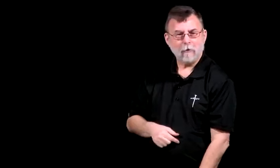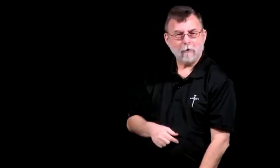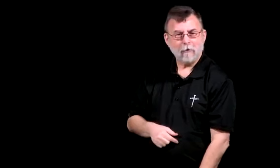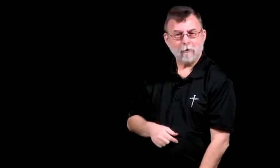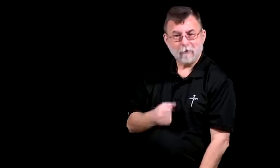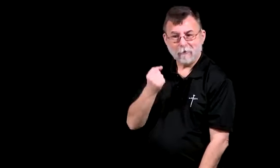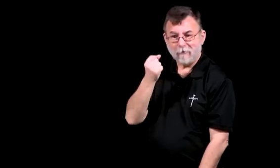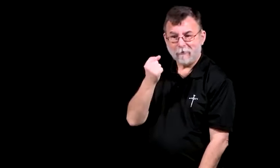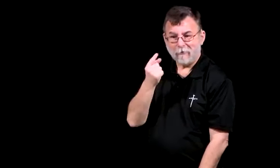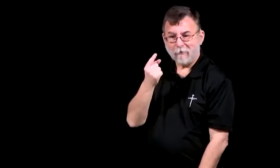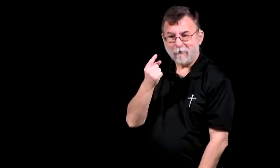people at least.